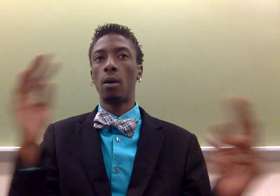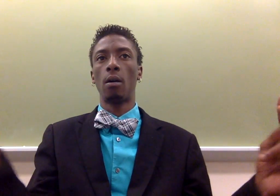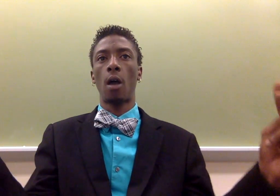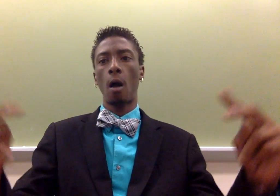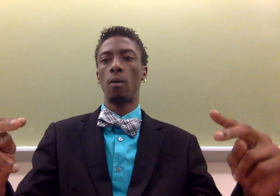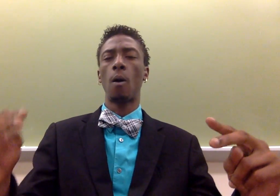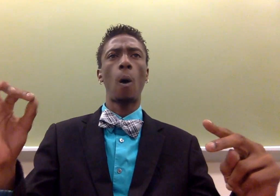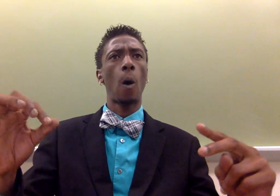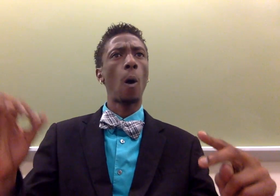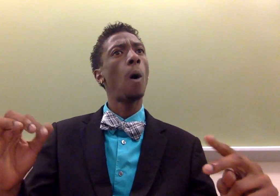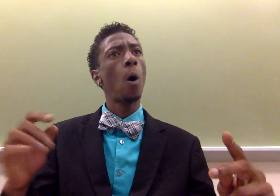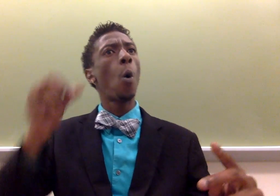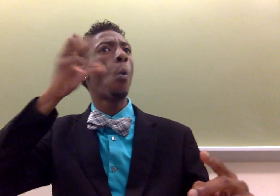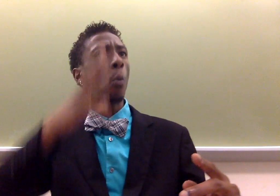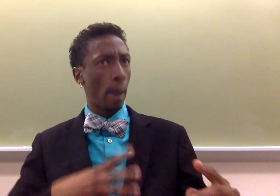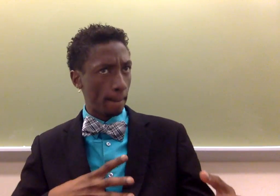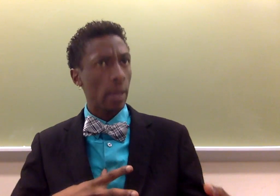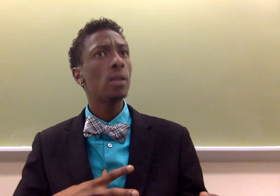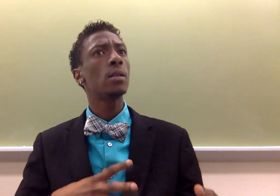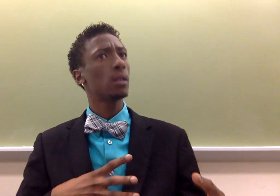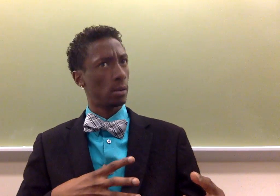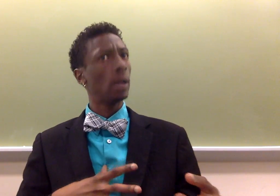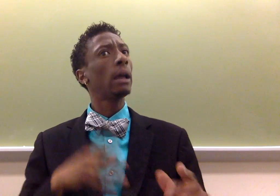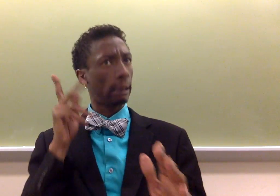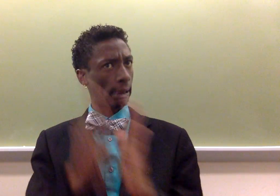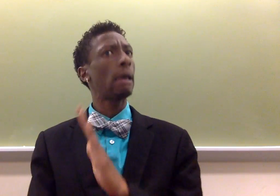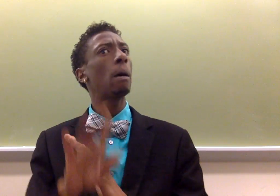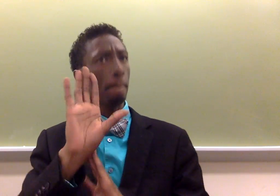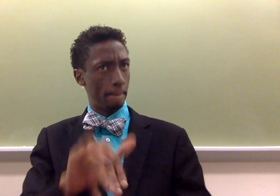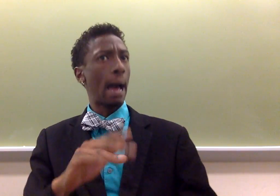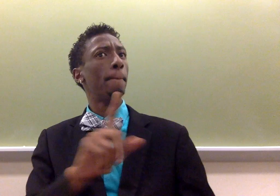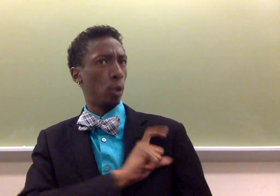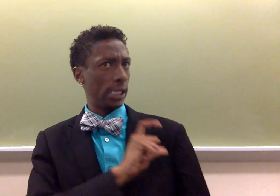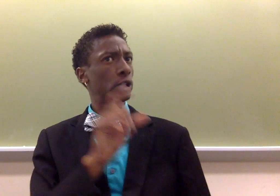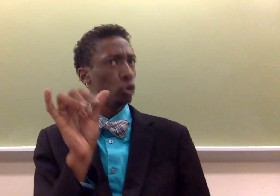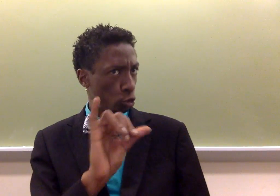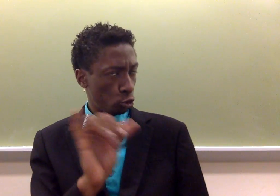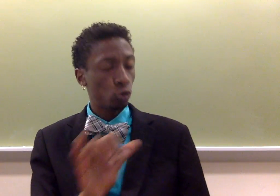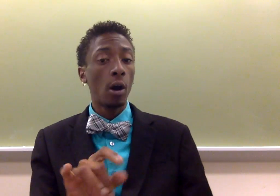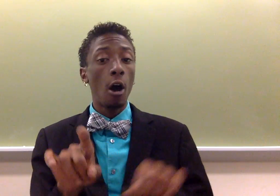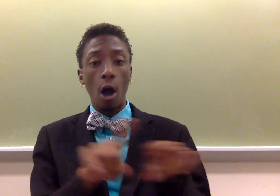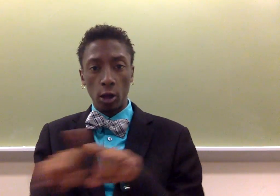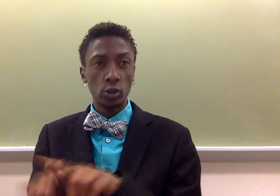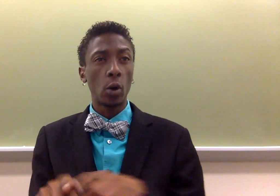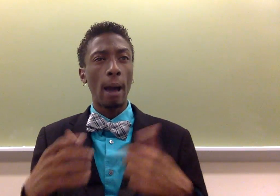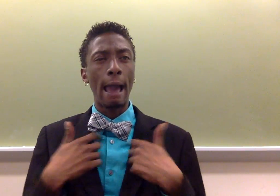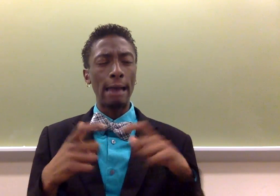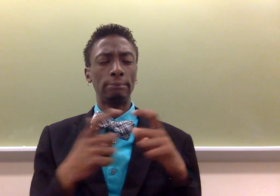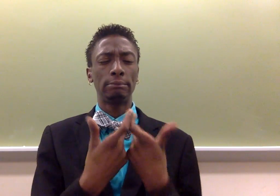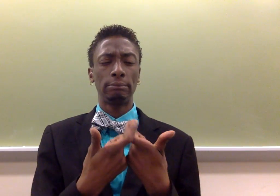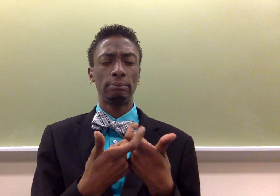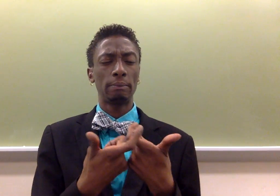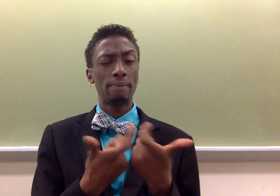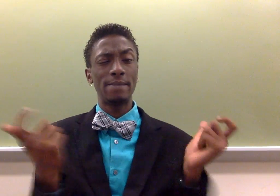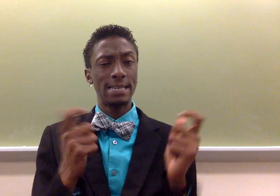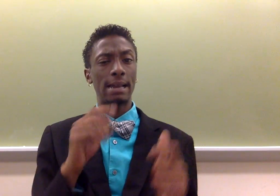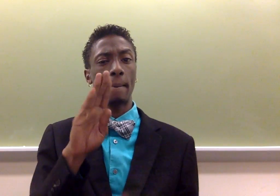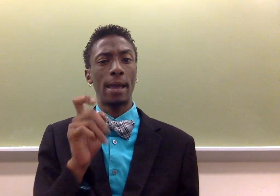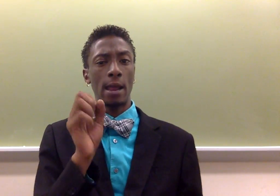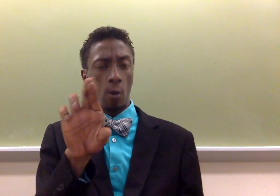who are also killed by the police. We eventually created a big banner that had the names and the photos of 20 black women who were